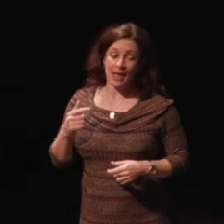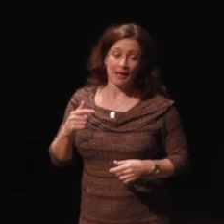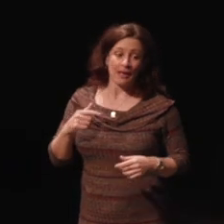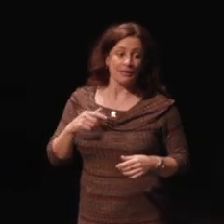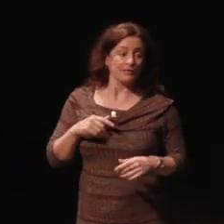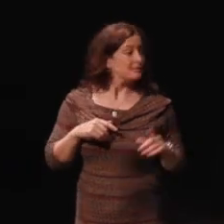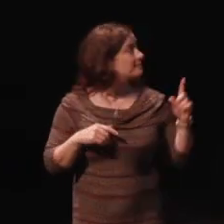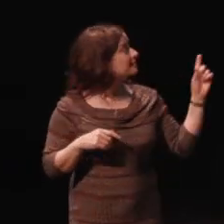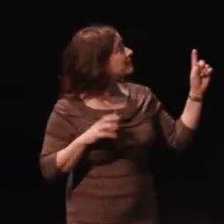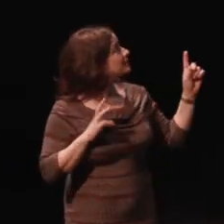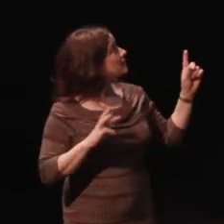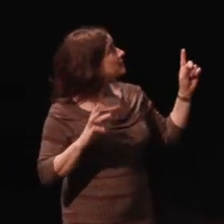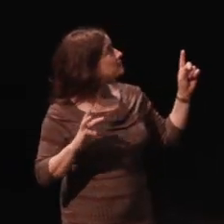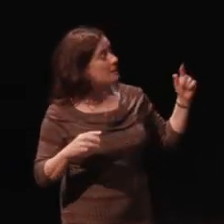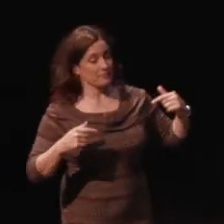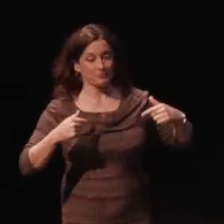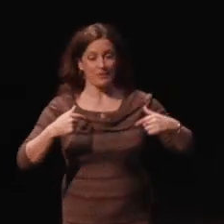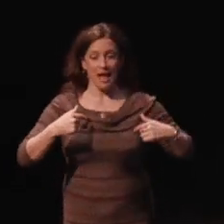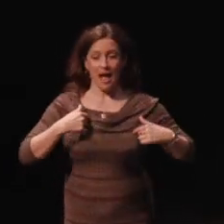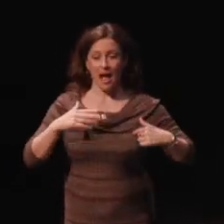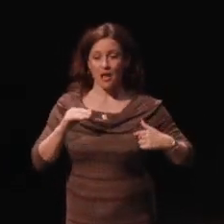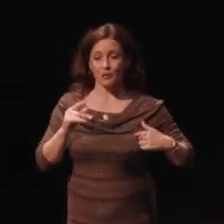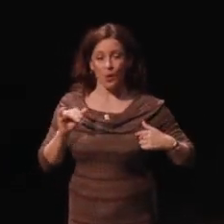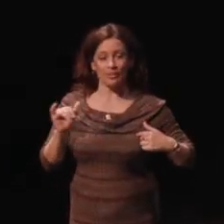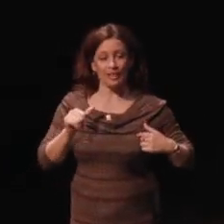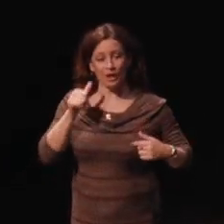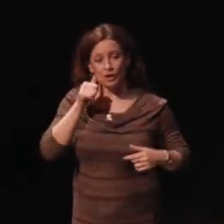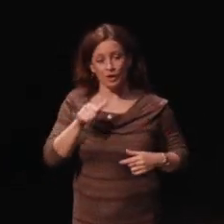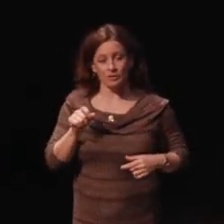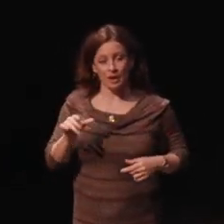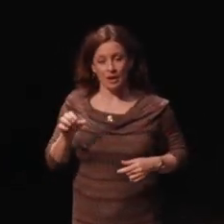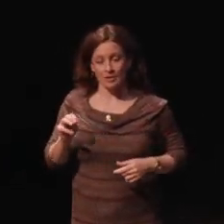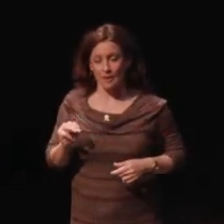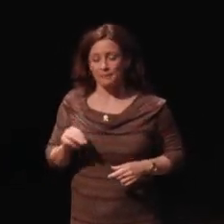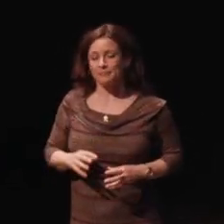www.icodelikeagirl.com, where I actually write about the development of the Unity accessibility